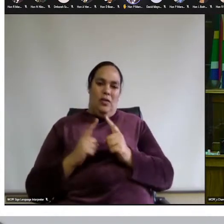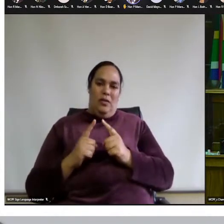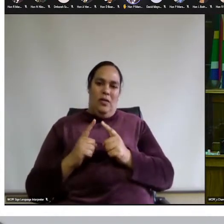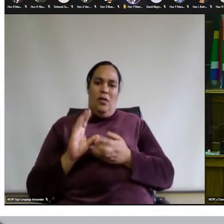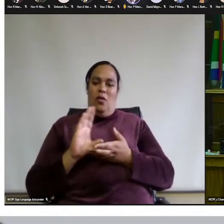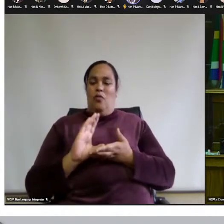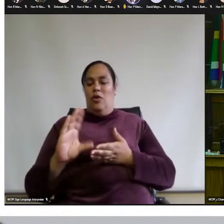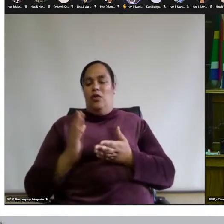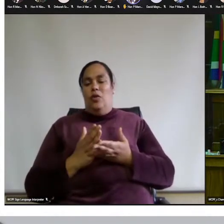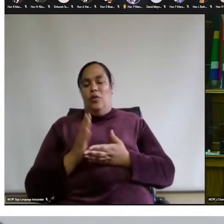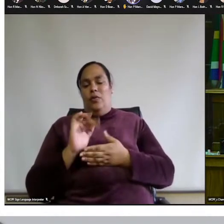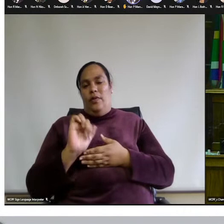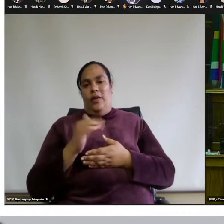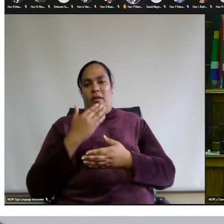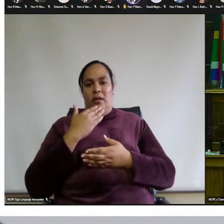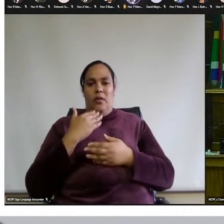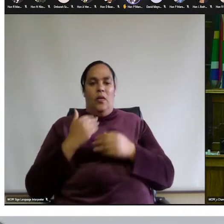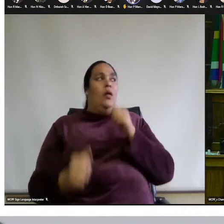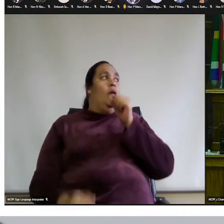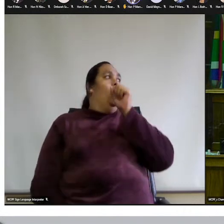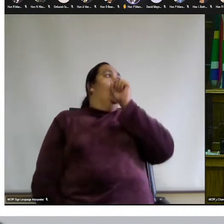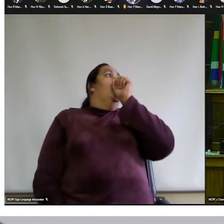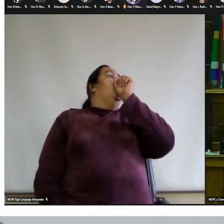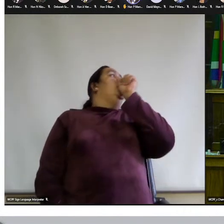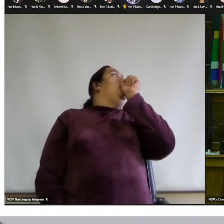die drankbedryf. Dankie.